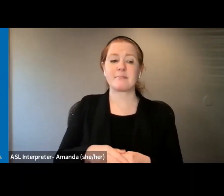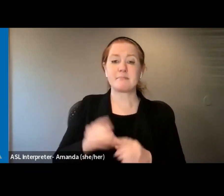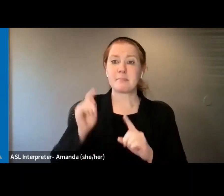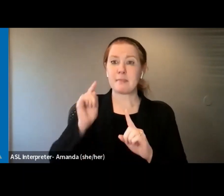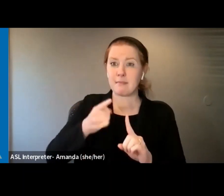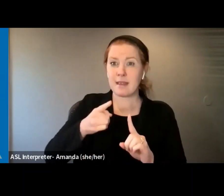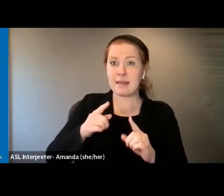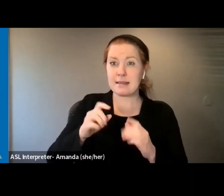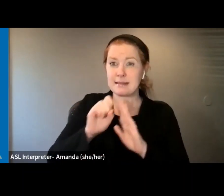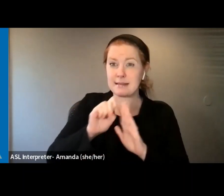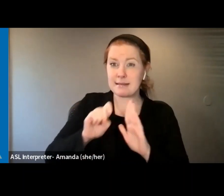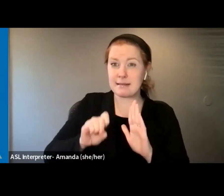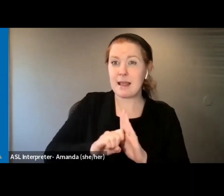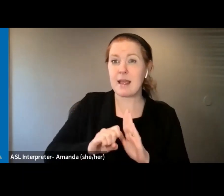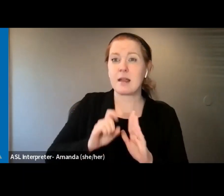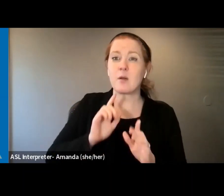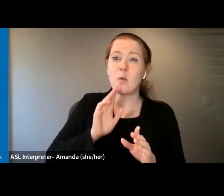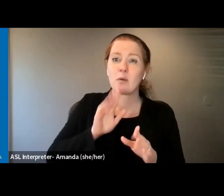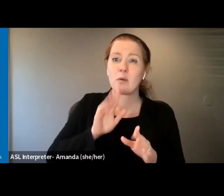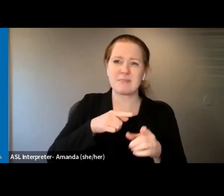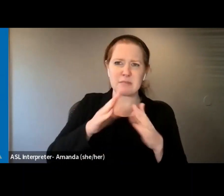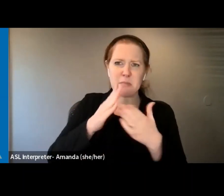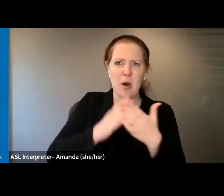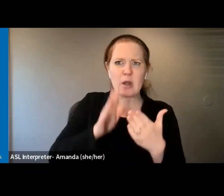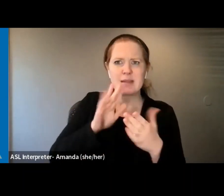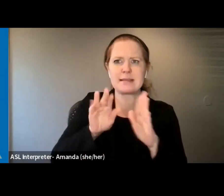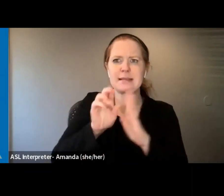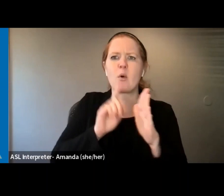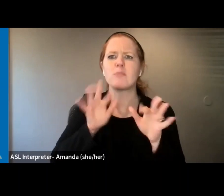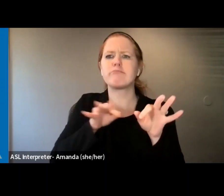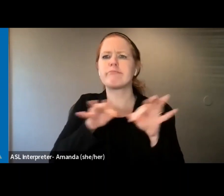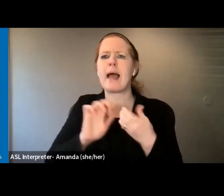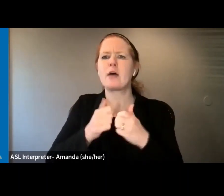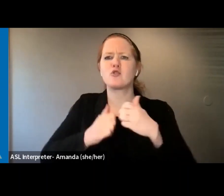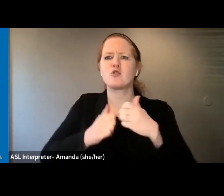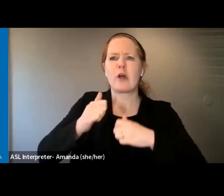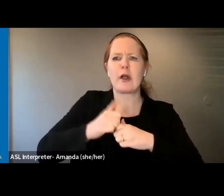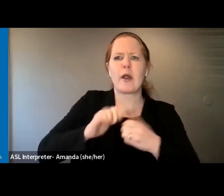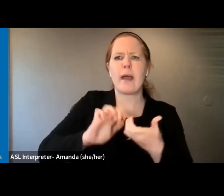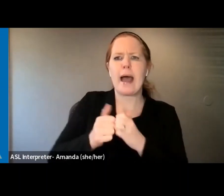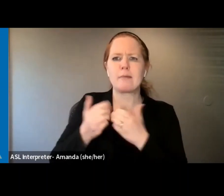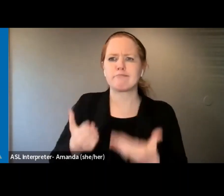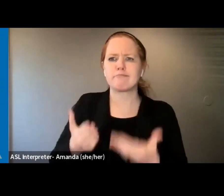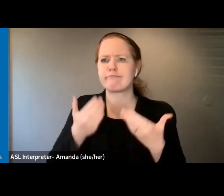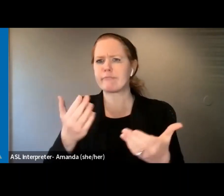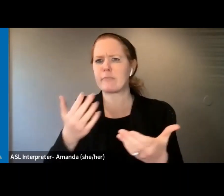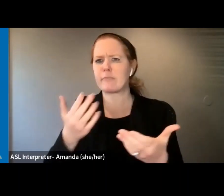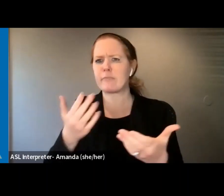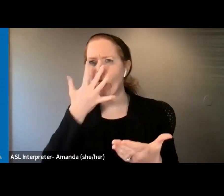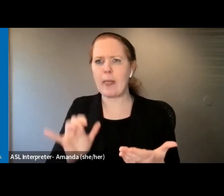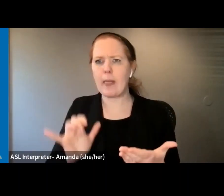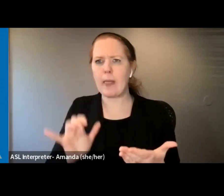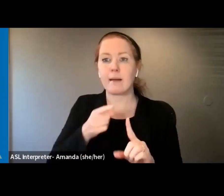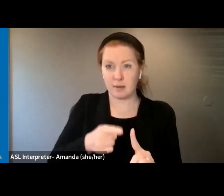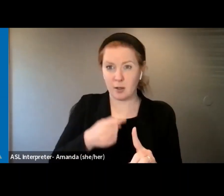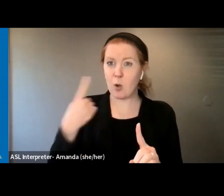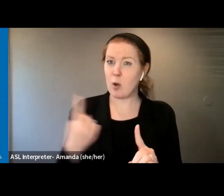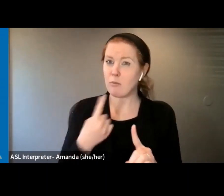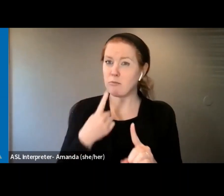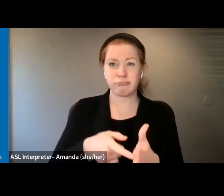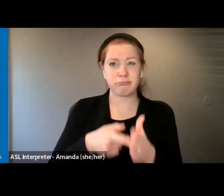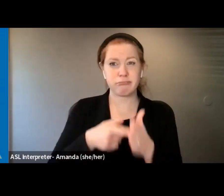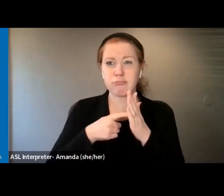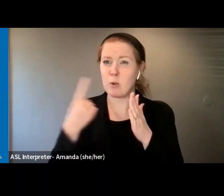is going to describe how they're structuring it and how they're offering it. And this is always required in